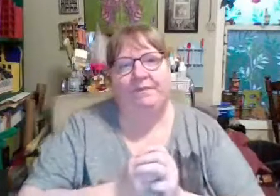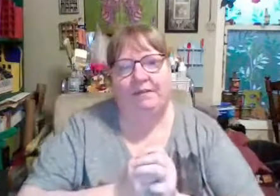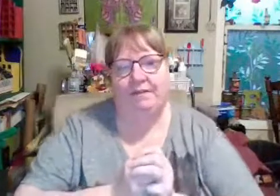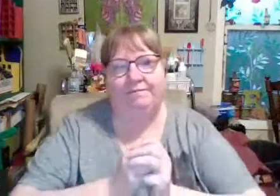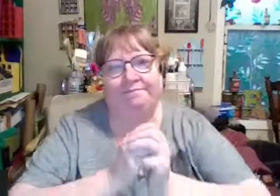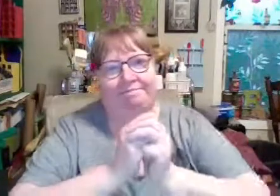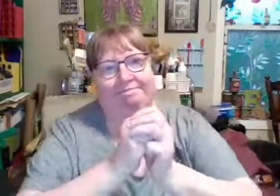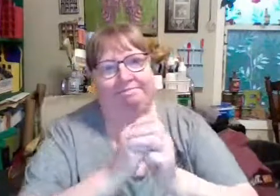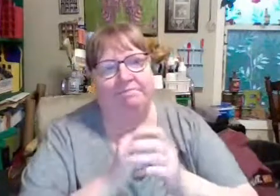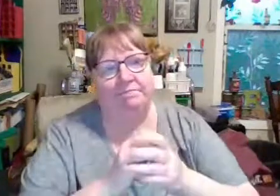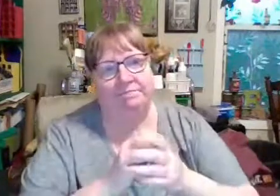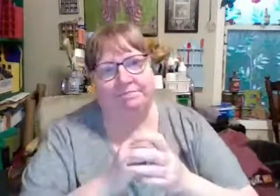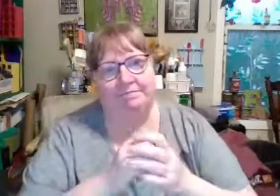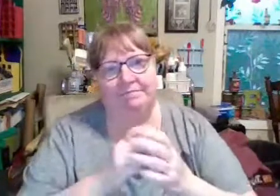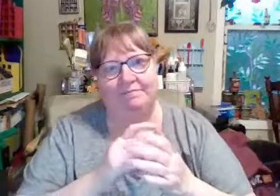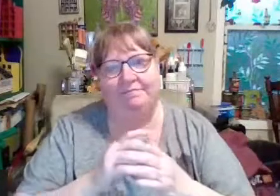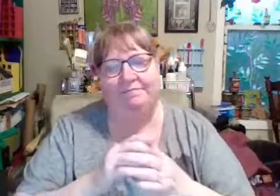donate@disabledartist.org. Let's just talk about why we're here.